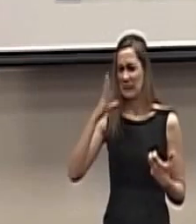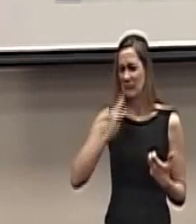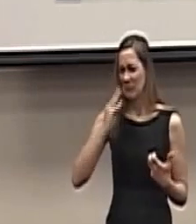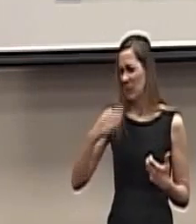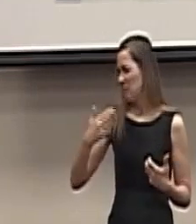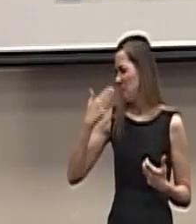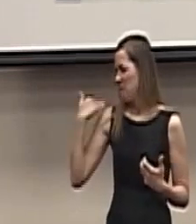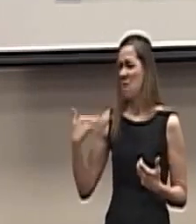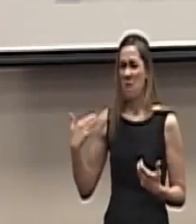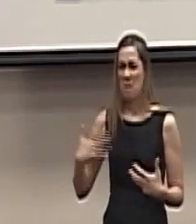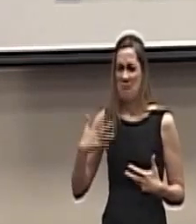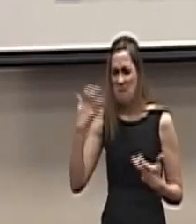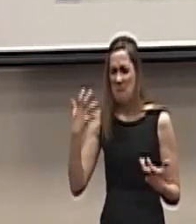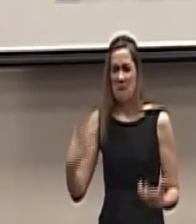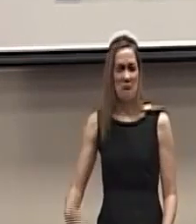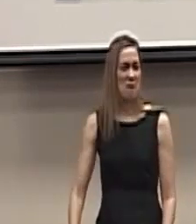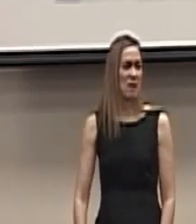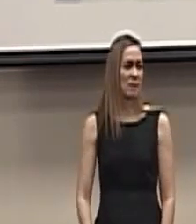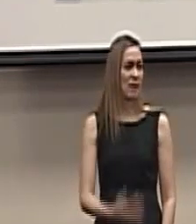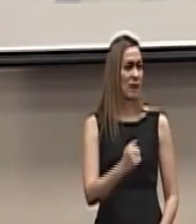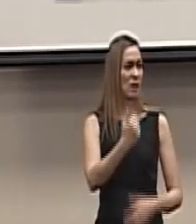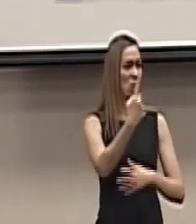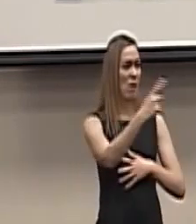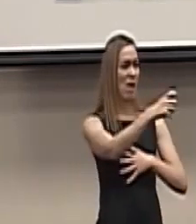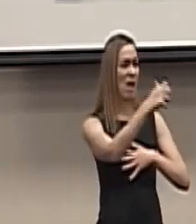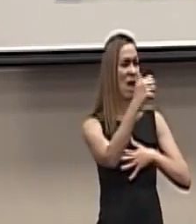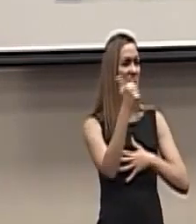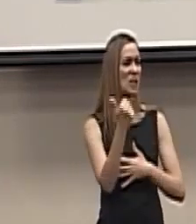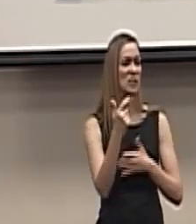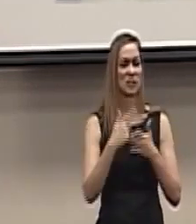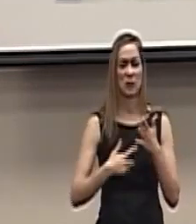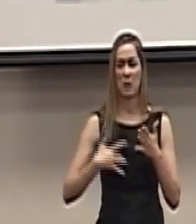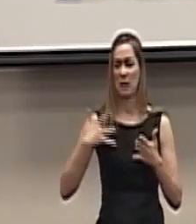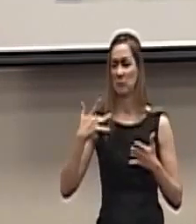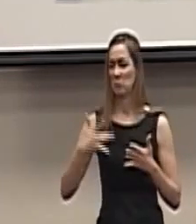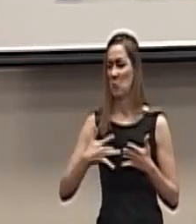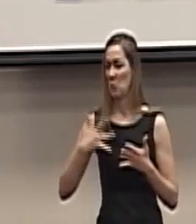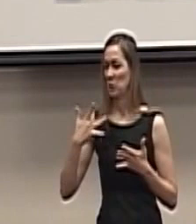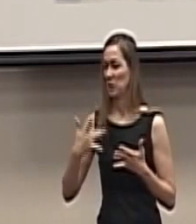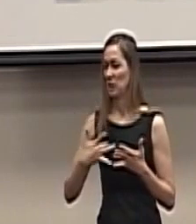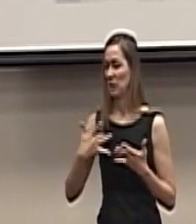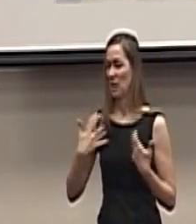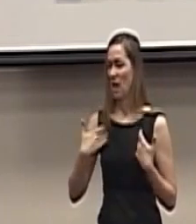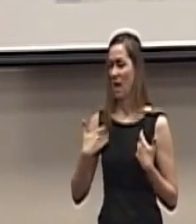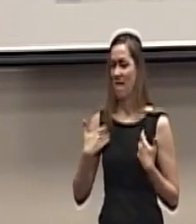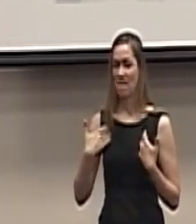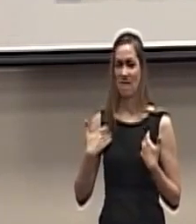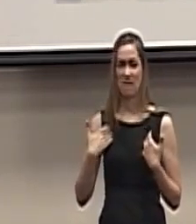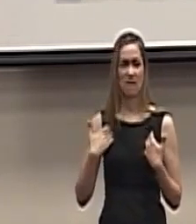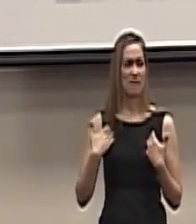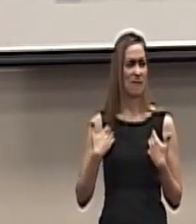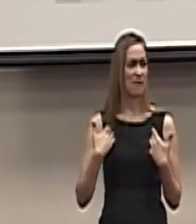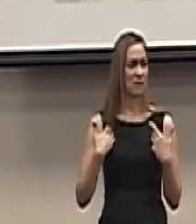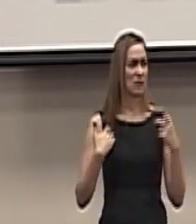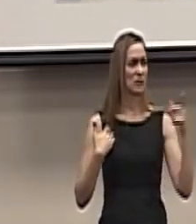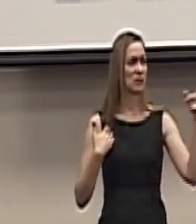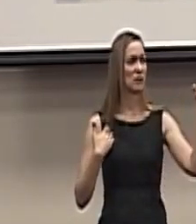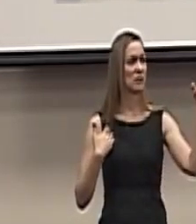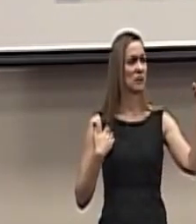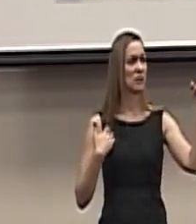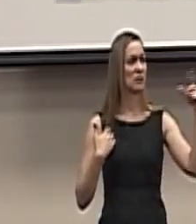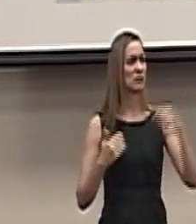before. Good. Anybody else? What emotions did you feel when you're going through culture shock? Got some guys back here.